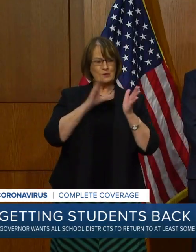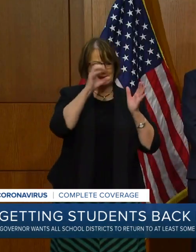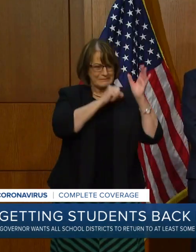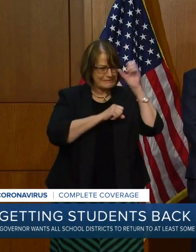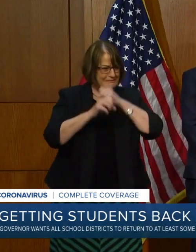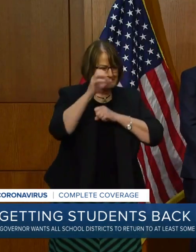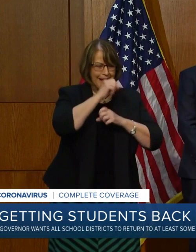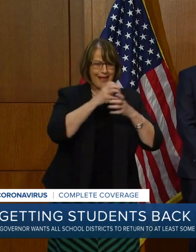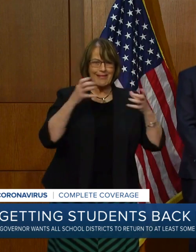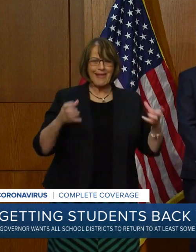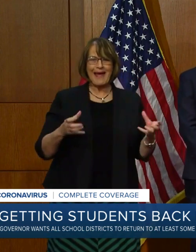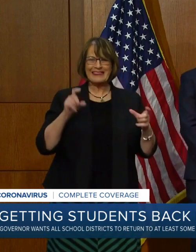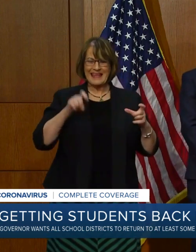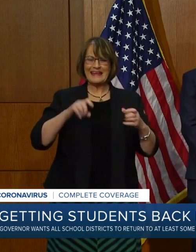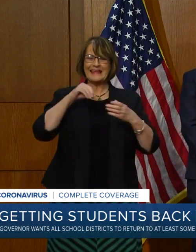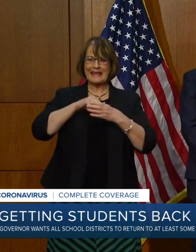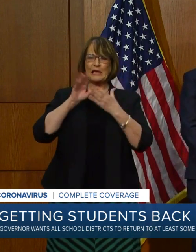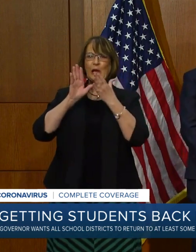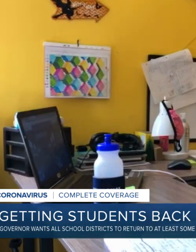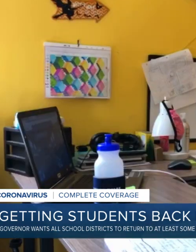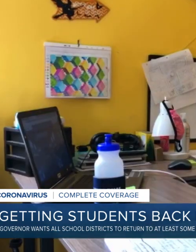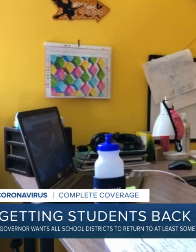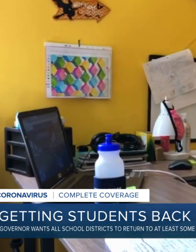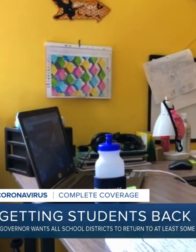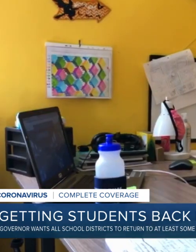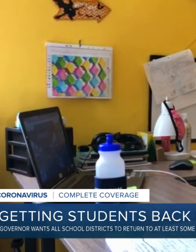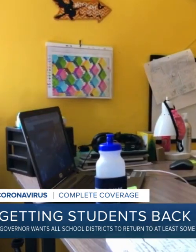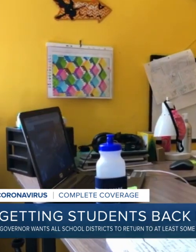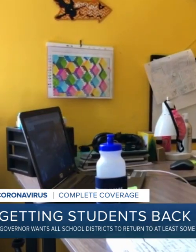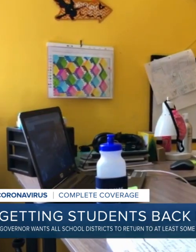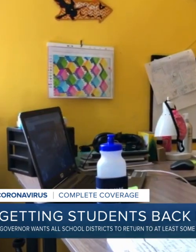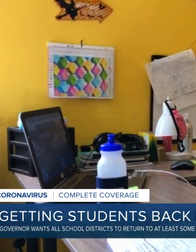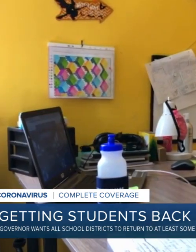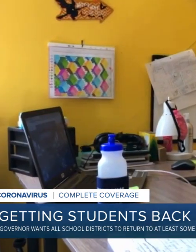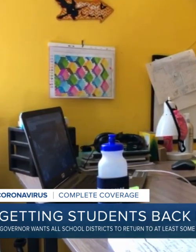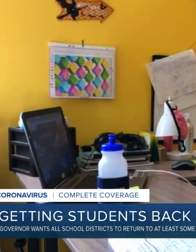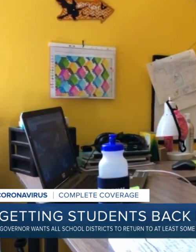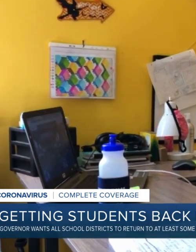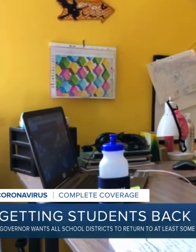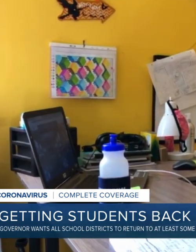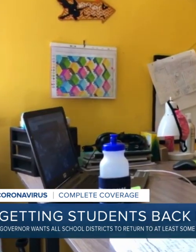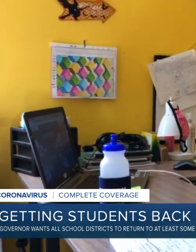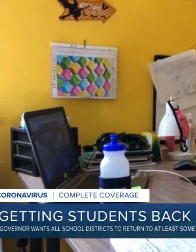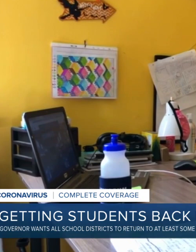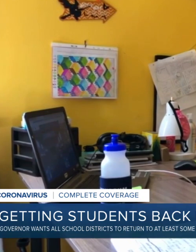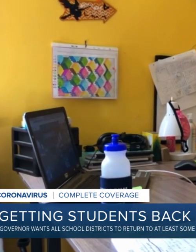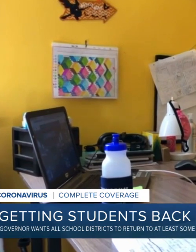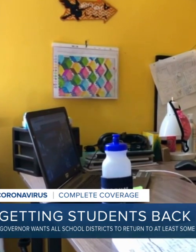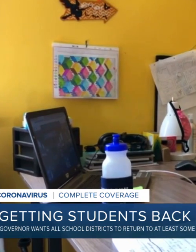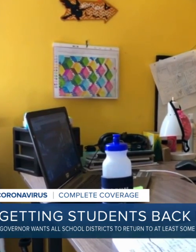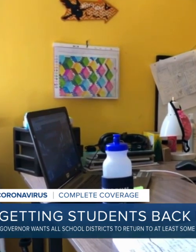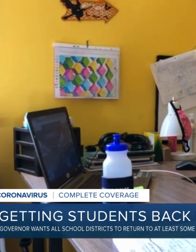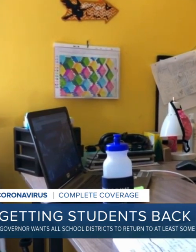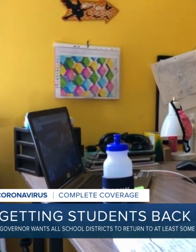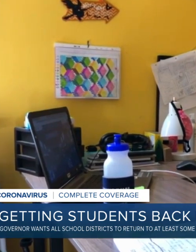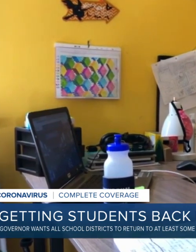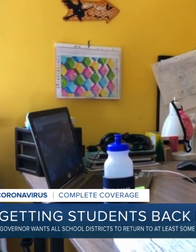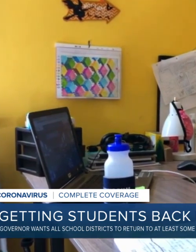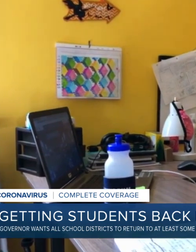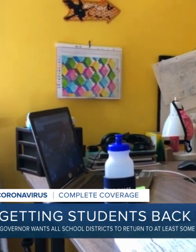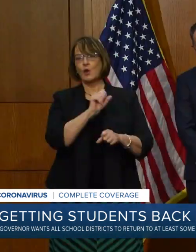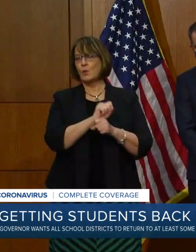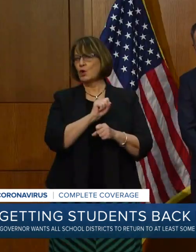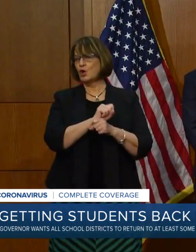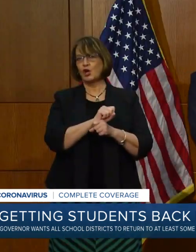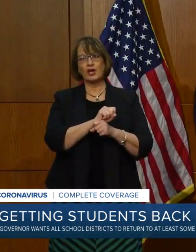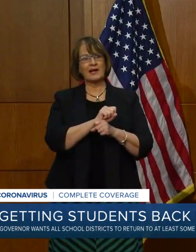instruction. Virginia's Teacher of the Year, Anthony Swan, who says when his students were on virtual days during a hybrid model, they wouldn't do the work. Once they